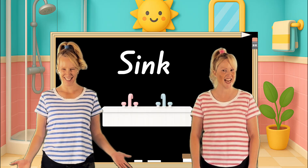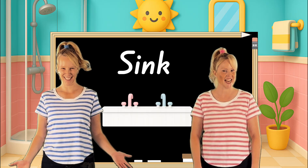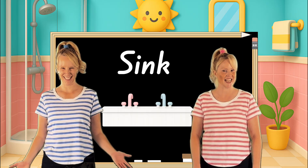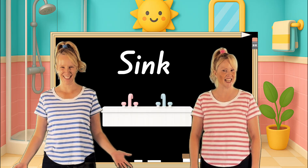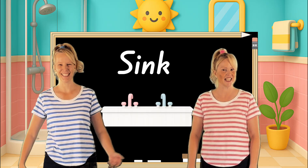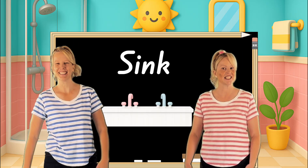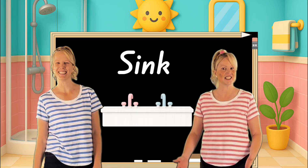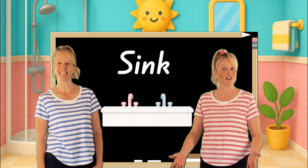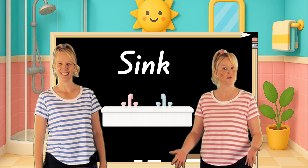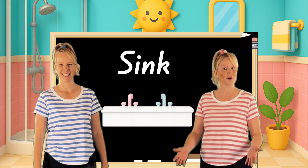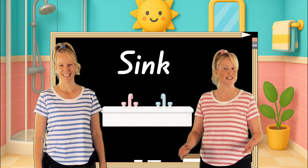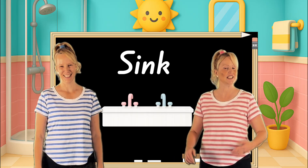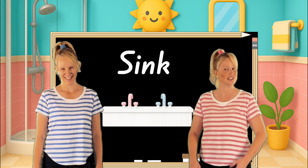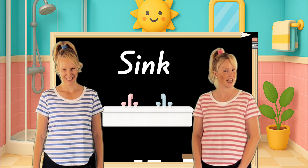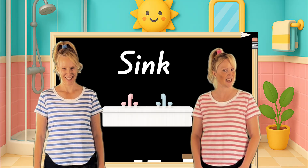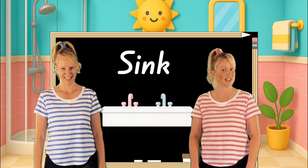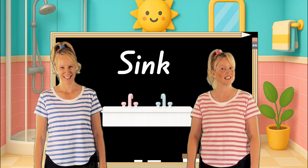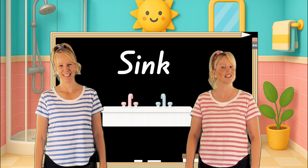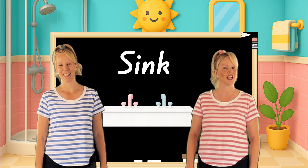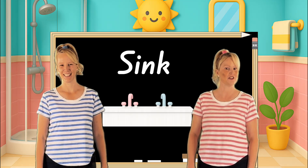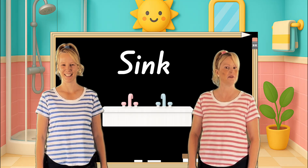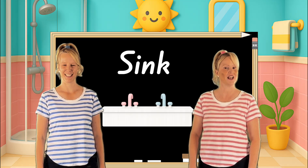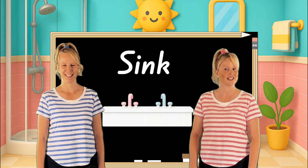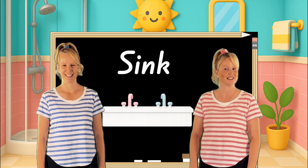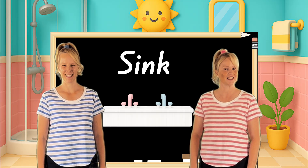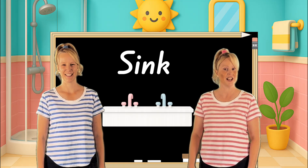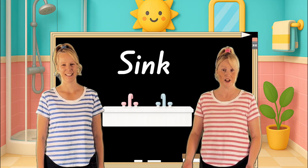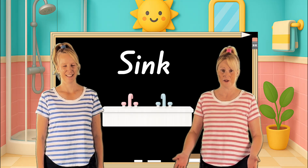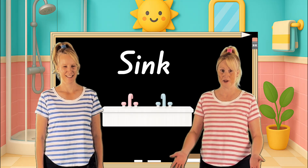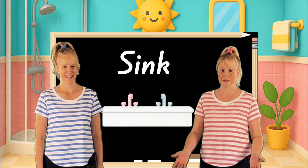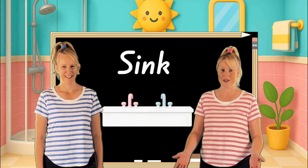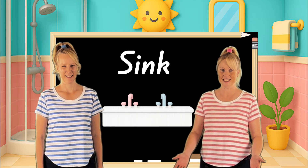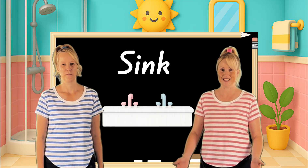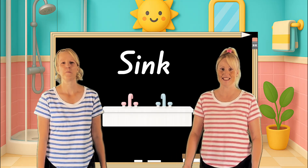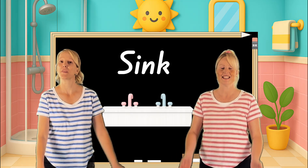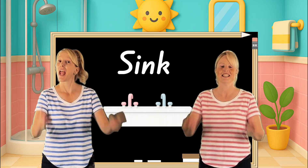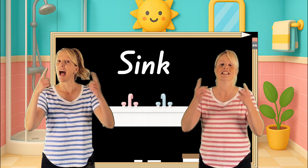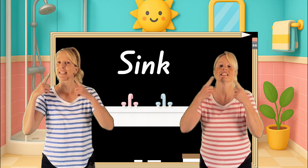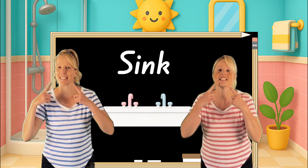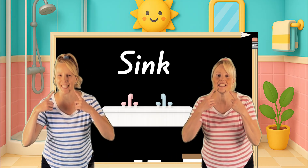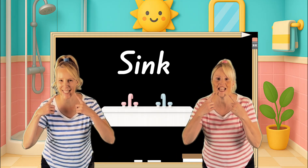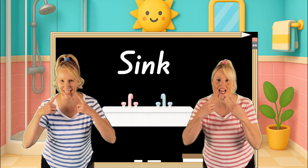sink. Say the word sink together with us. Ready, friends? Sink.